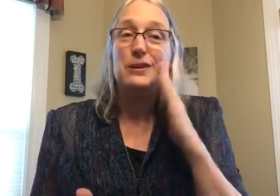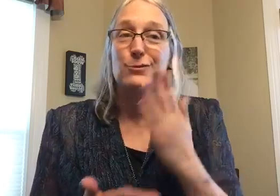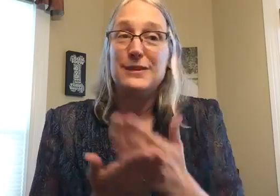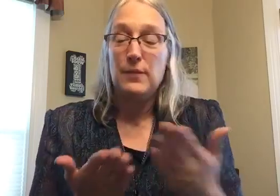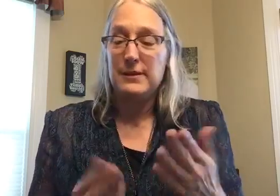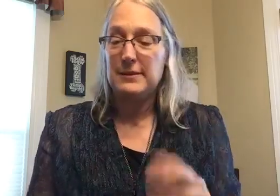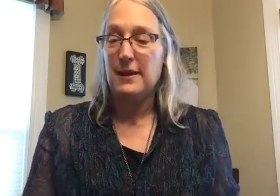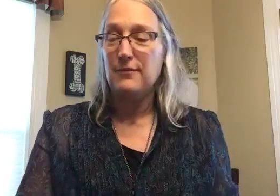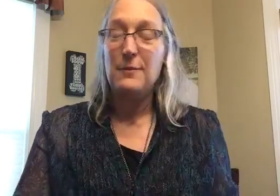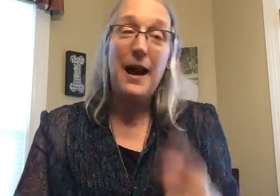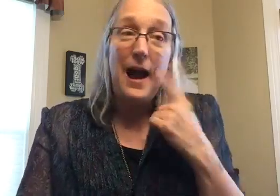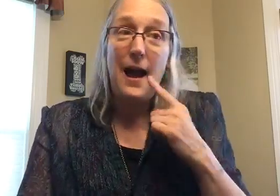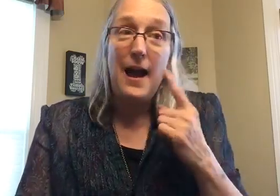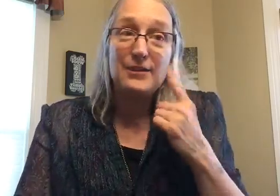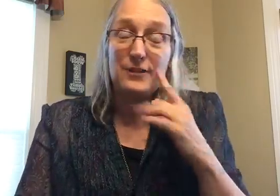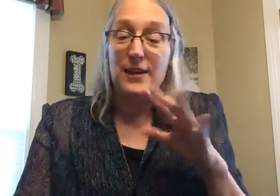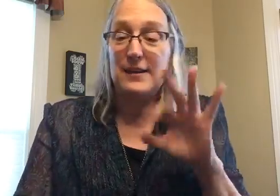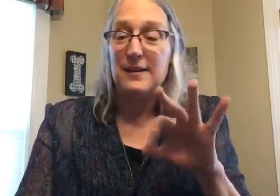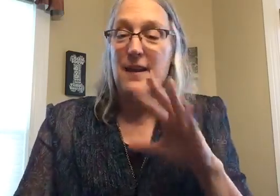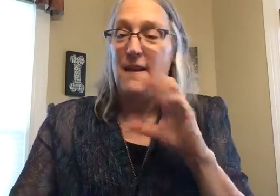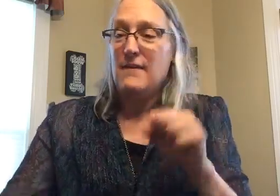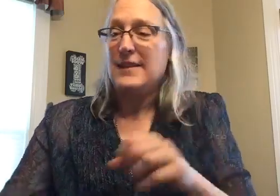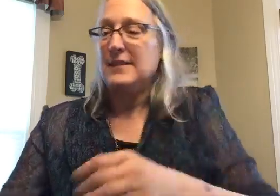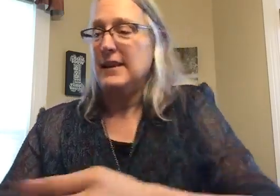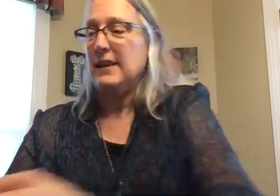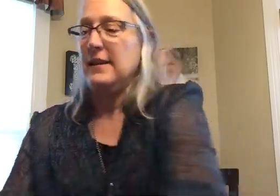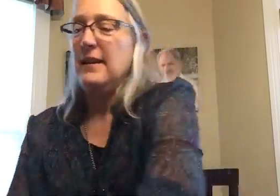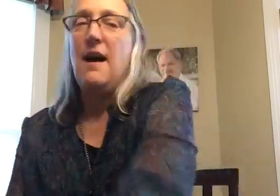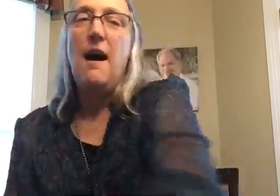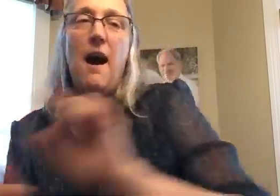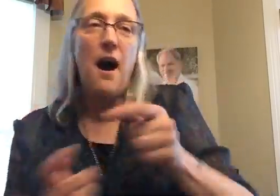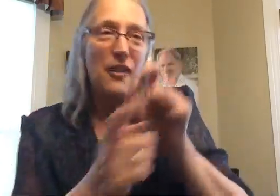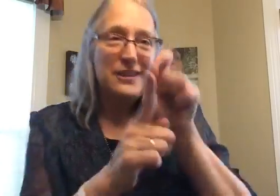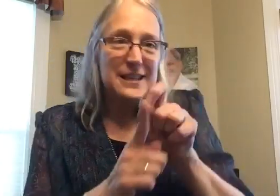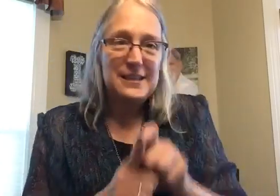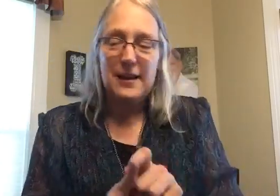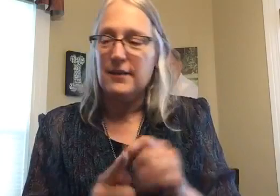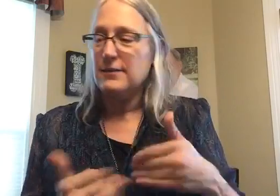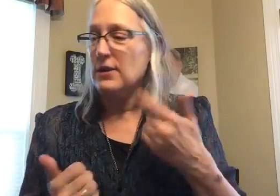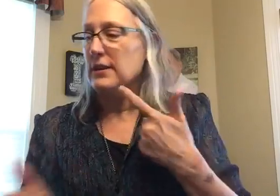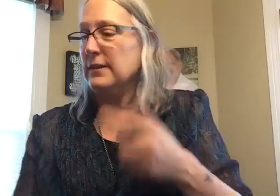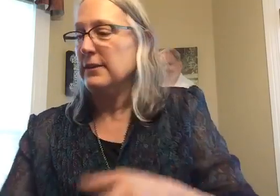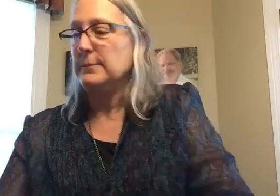some of this stuff. I just find it fascinating, all the details of Young Living.